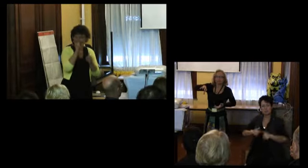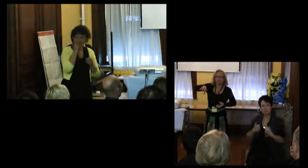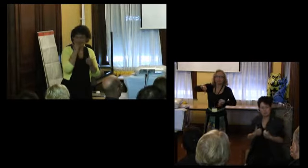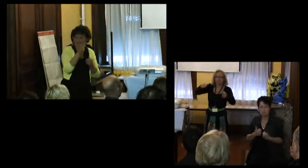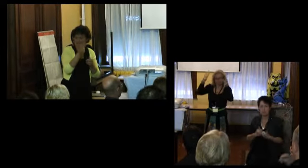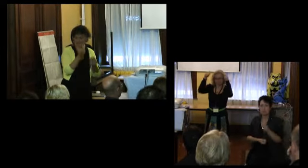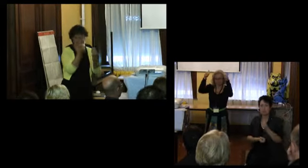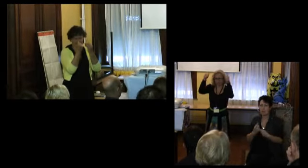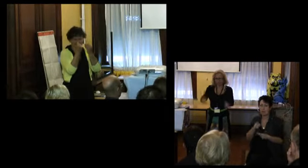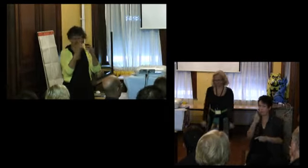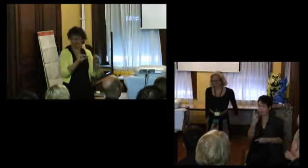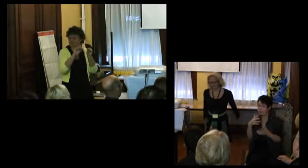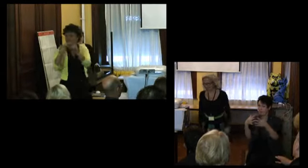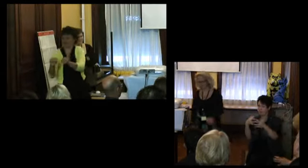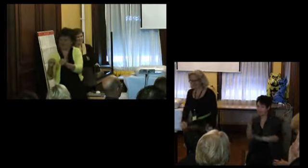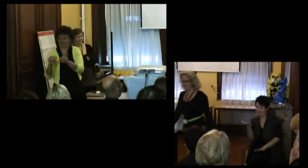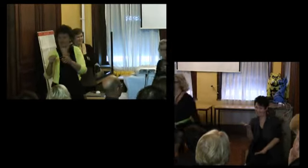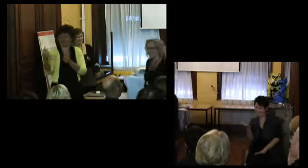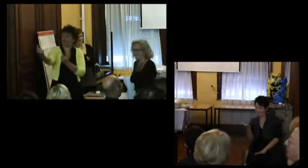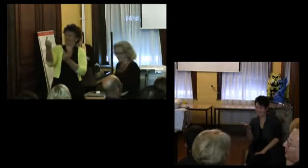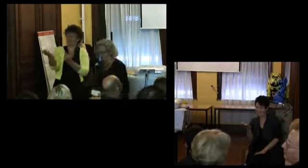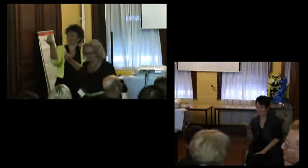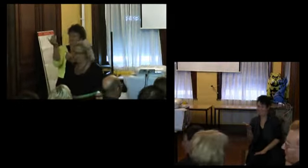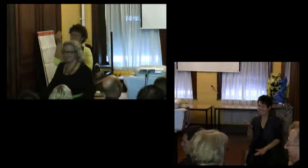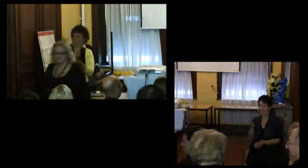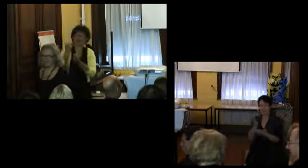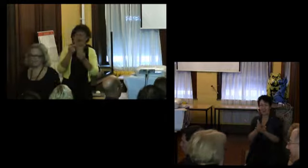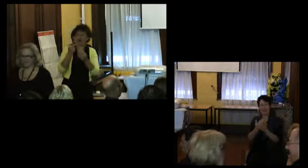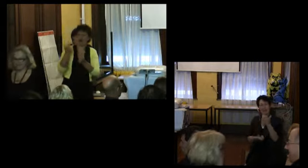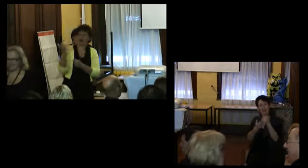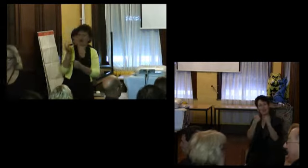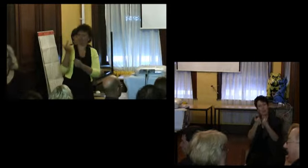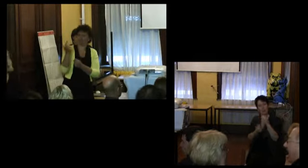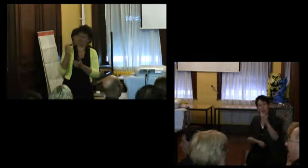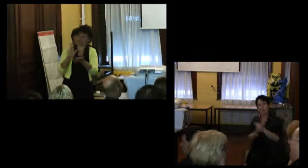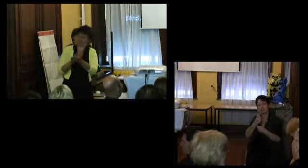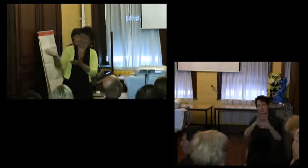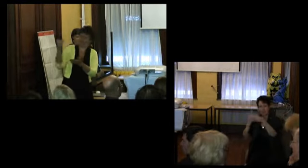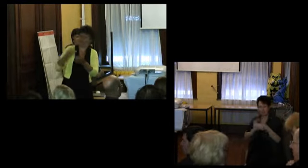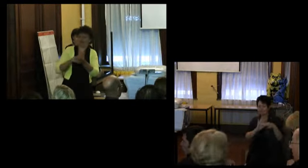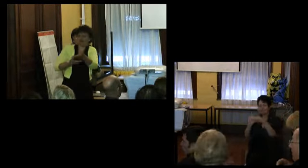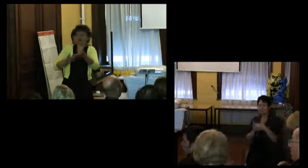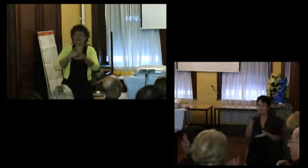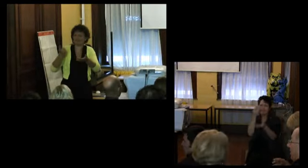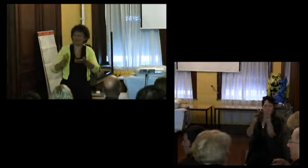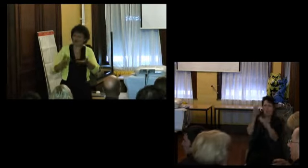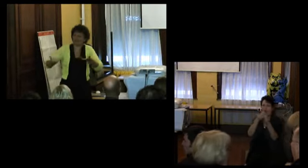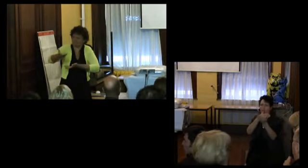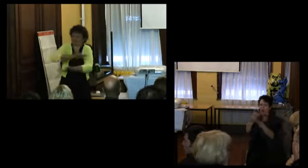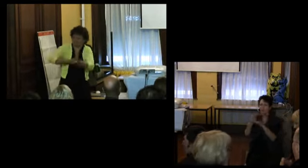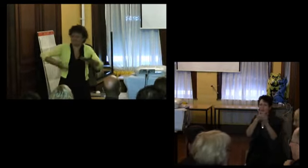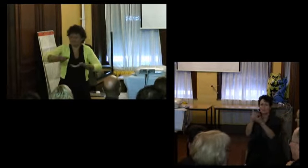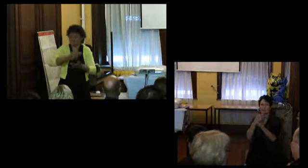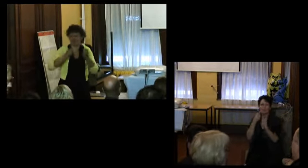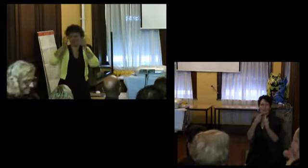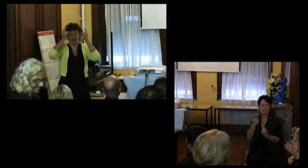There's an American one. I think it's a very good way to learn from each other, and it